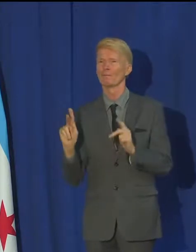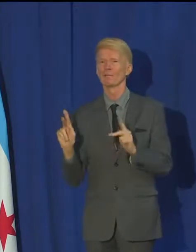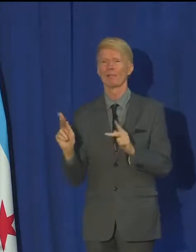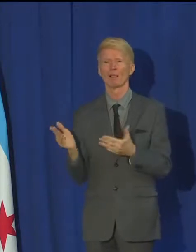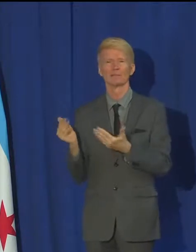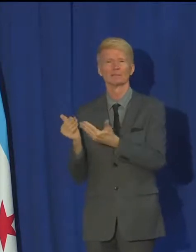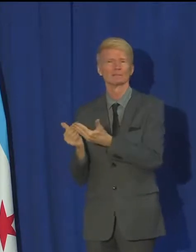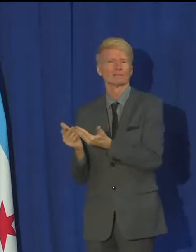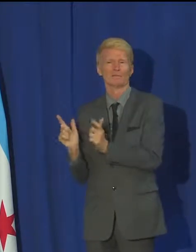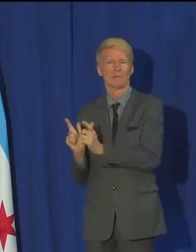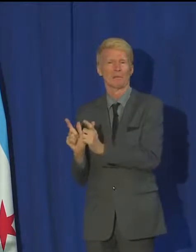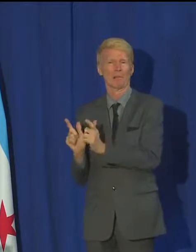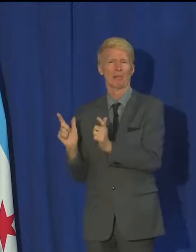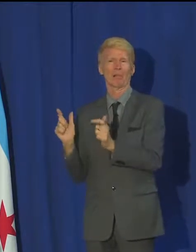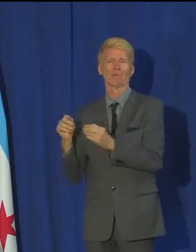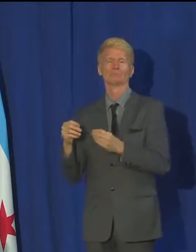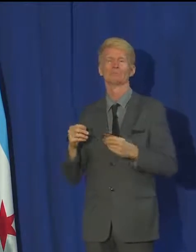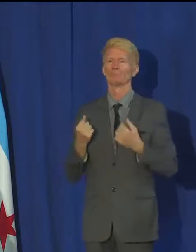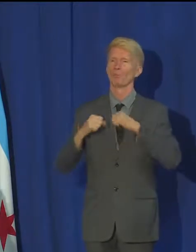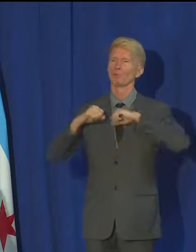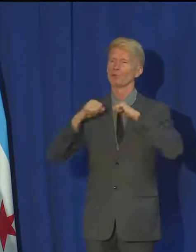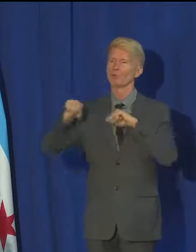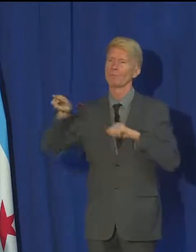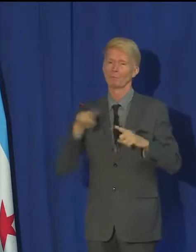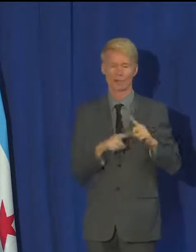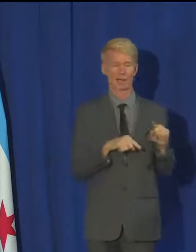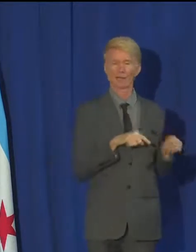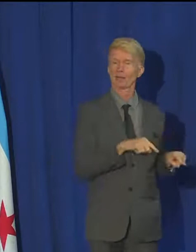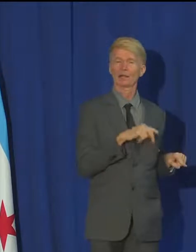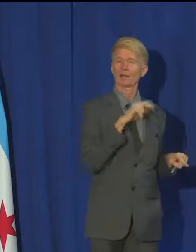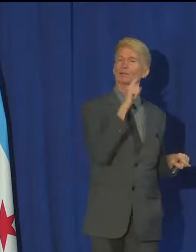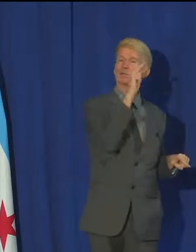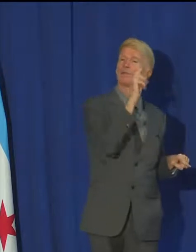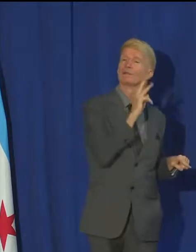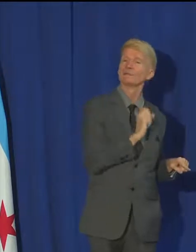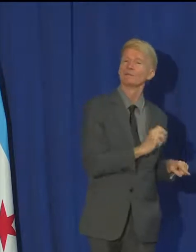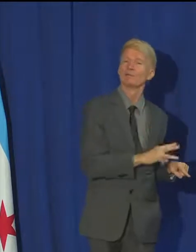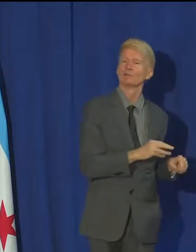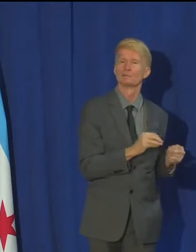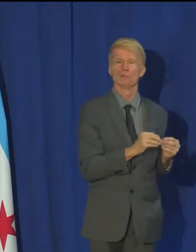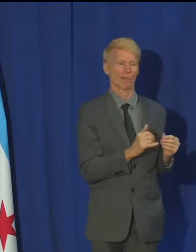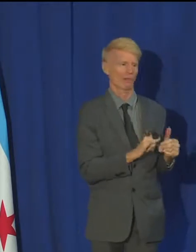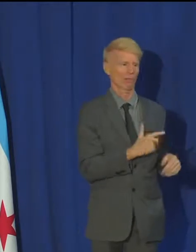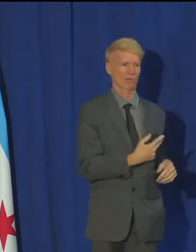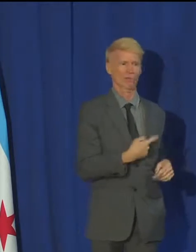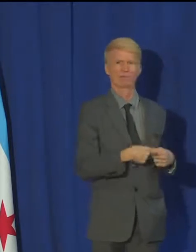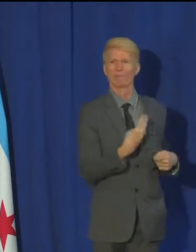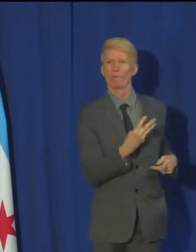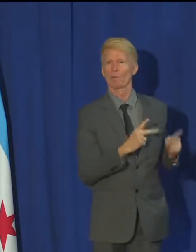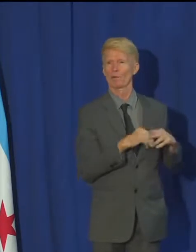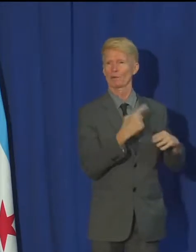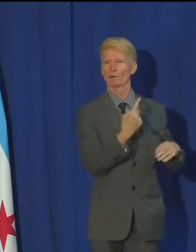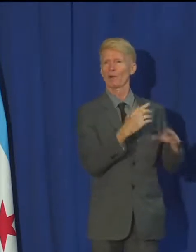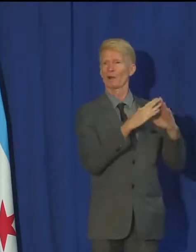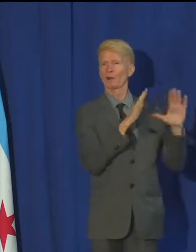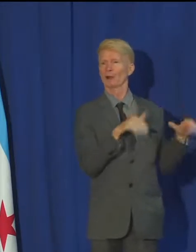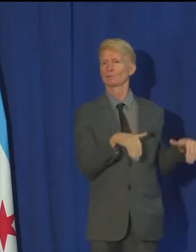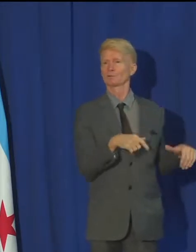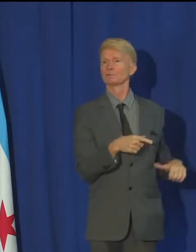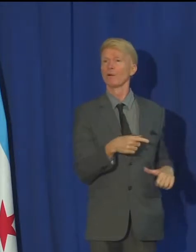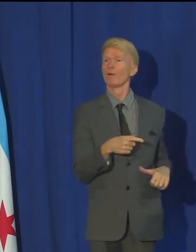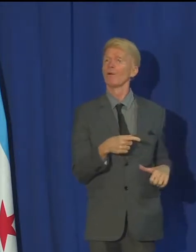the northwest and southwest, it was over 3 and even over 4, I believe. And these are the kinds of structural factors that can make it